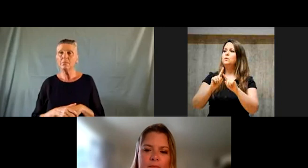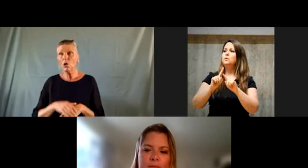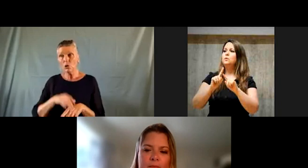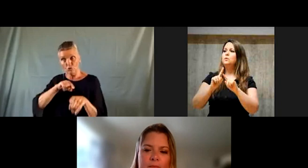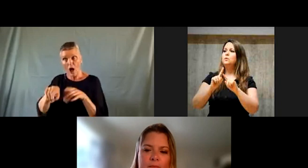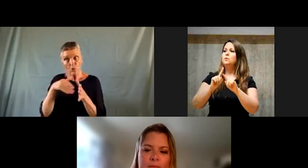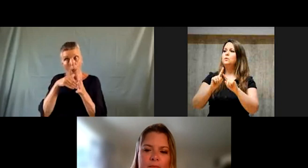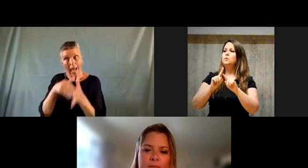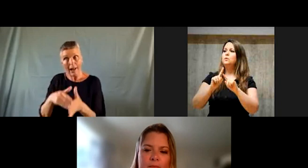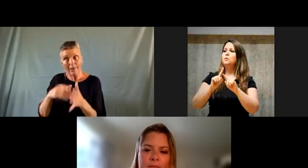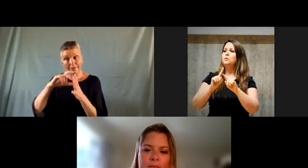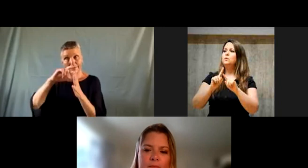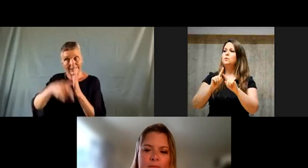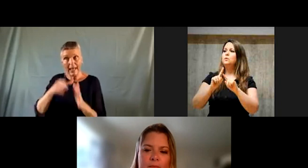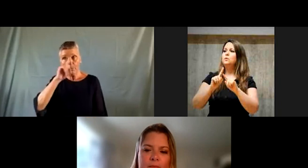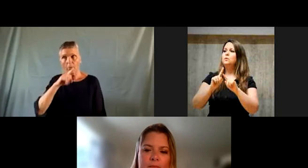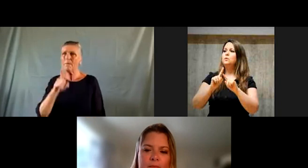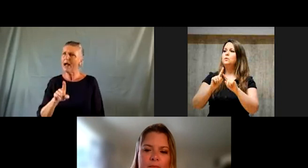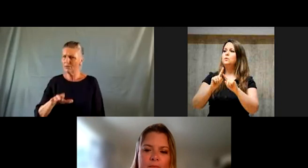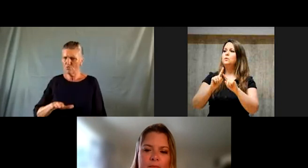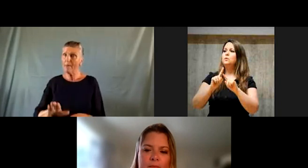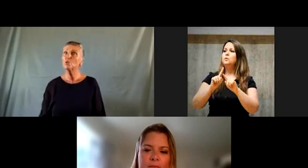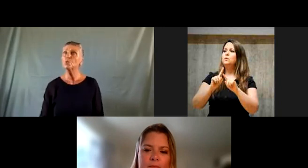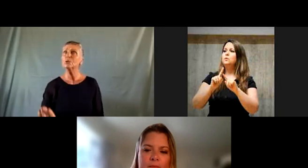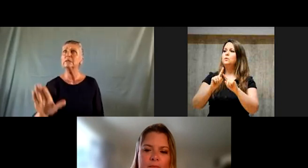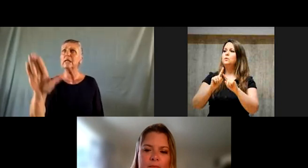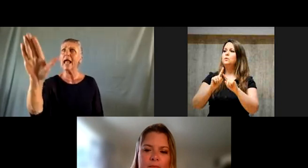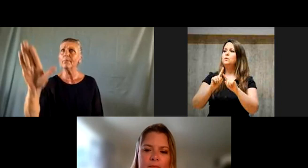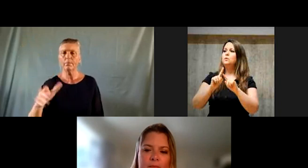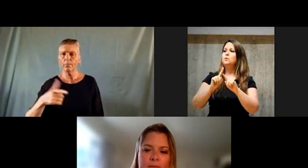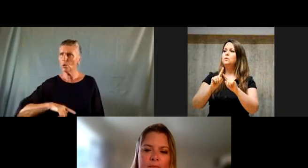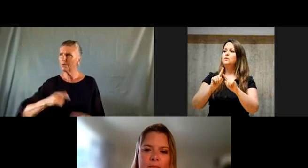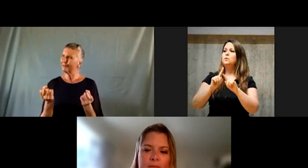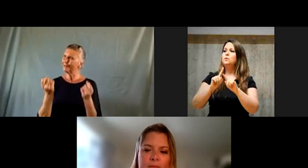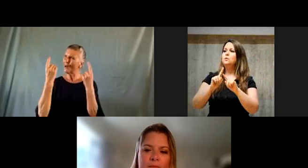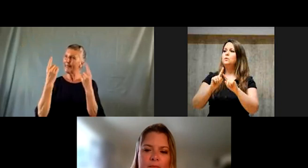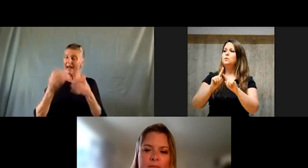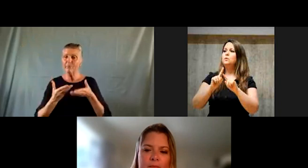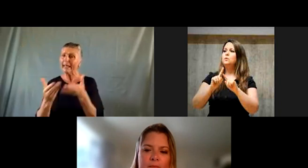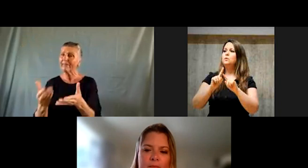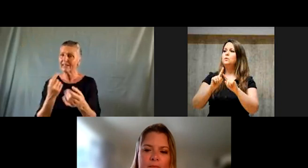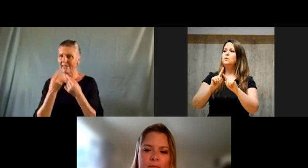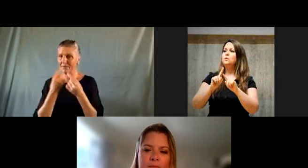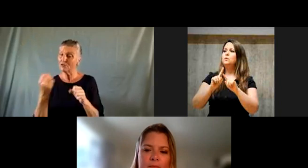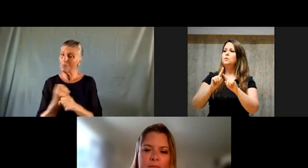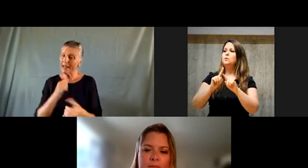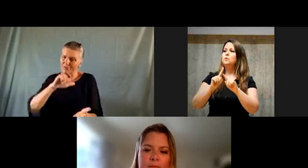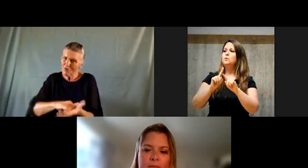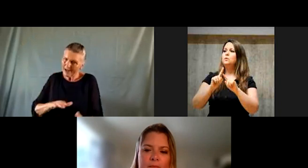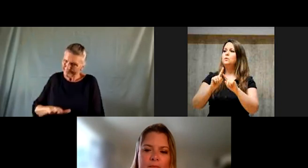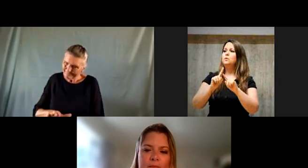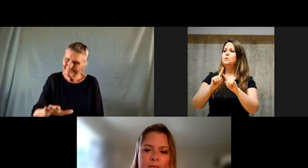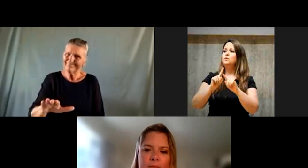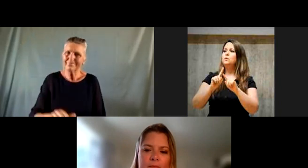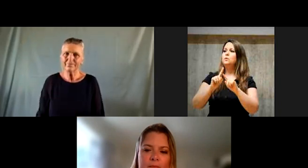the ramp is too steep because people don't know the standard, they don't have the information. You know,